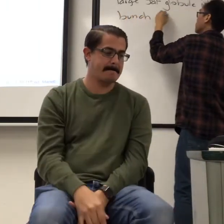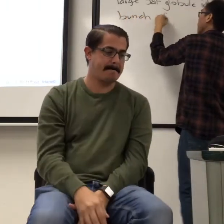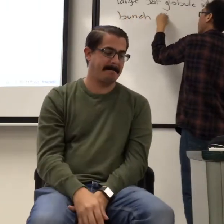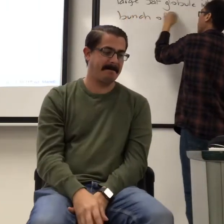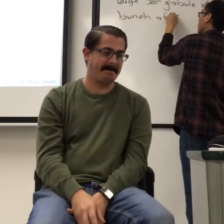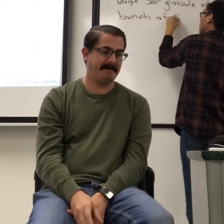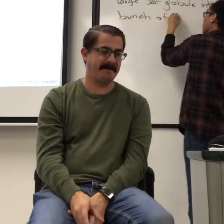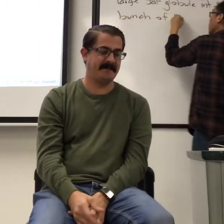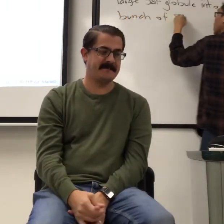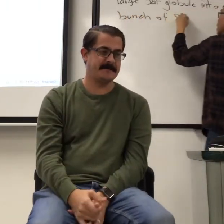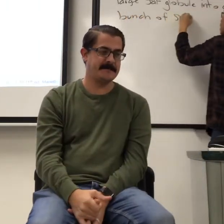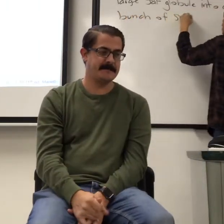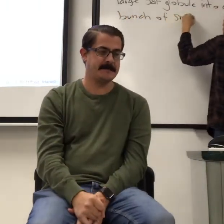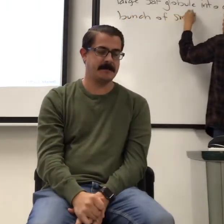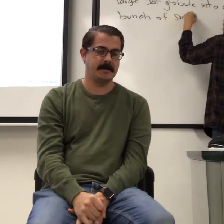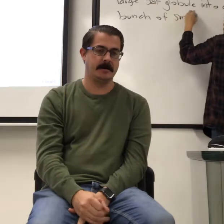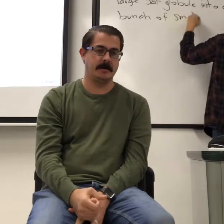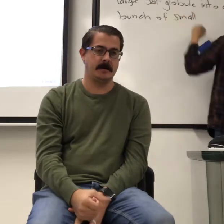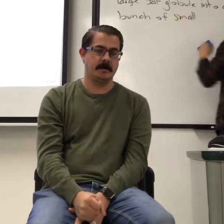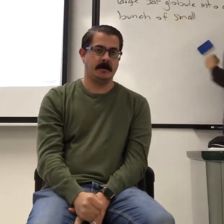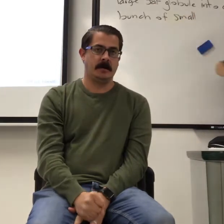bunch of smaller